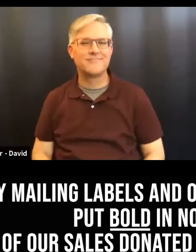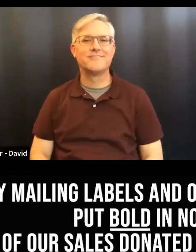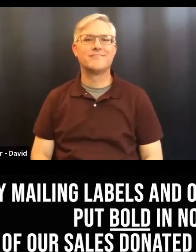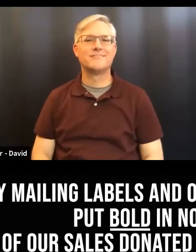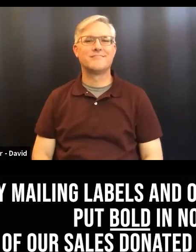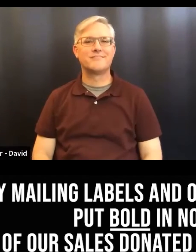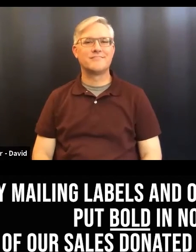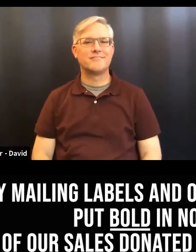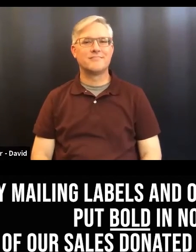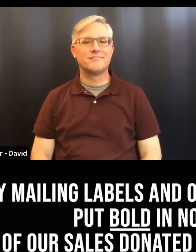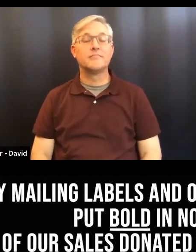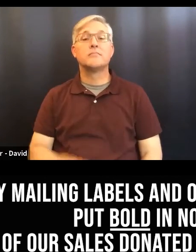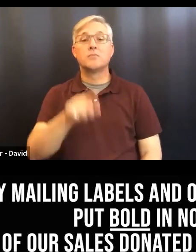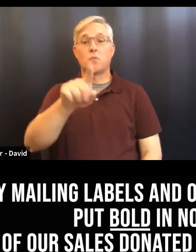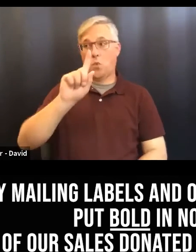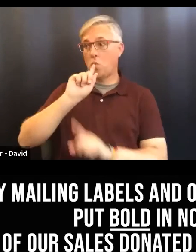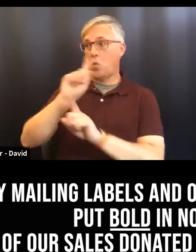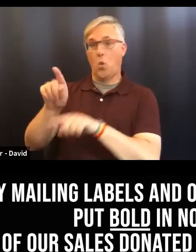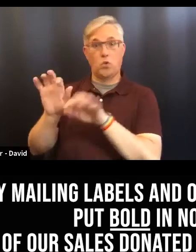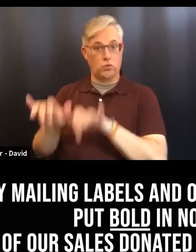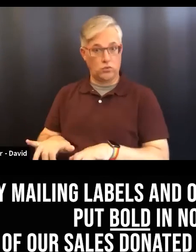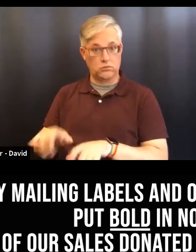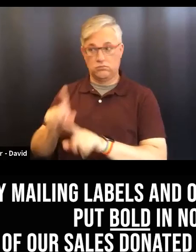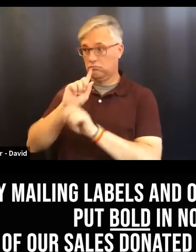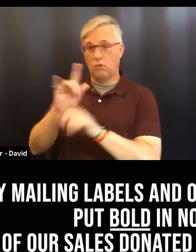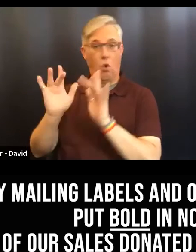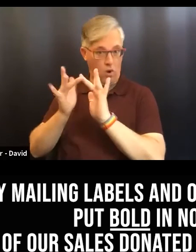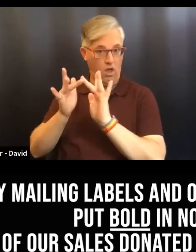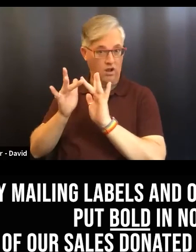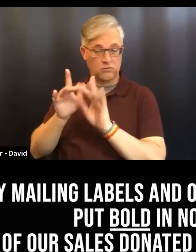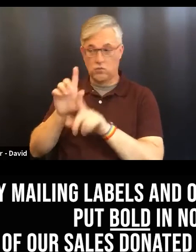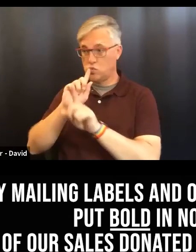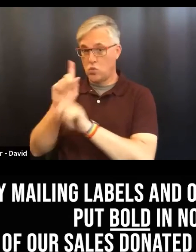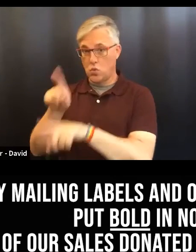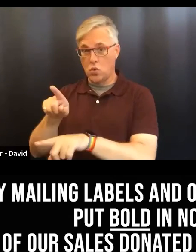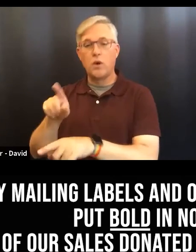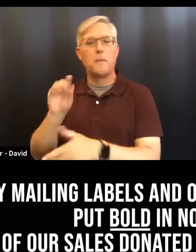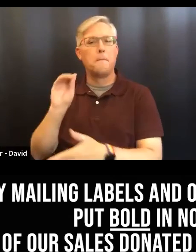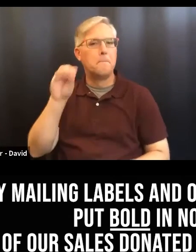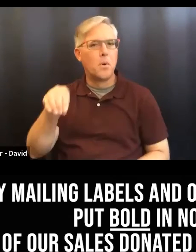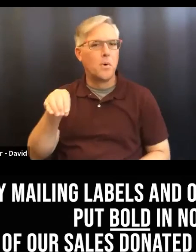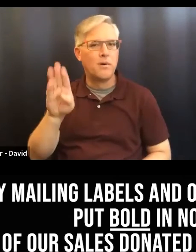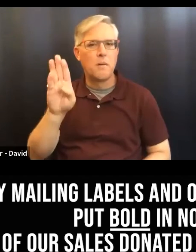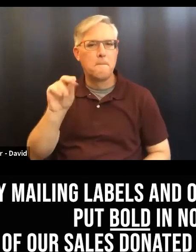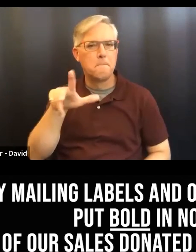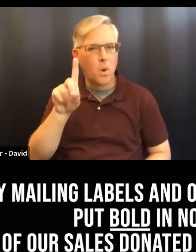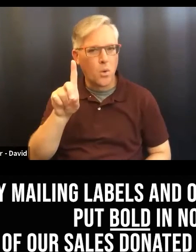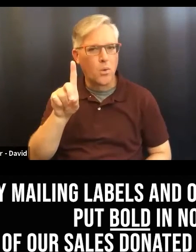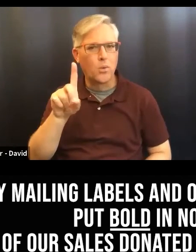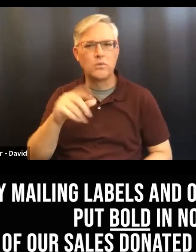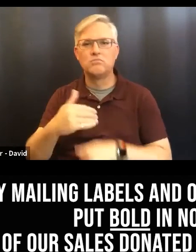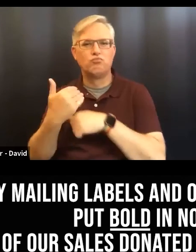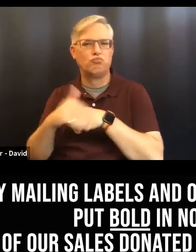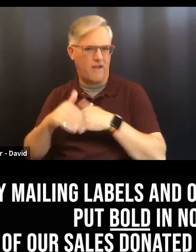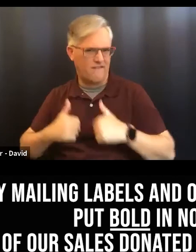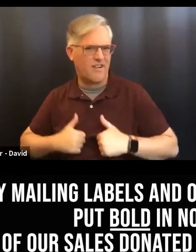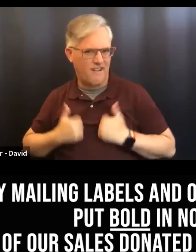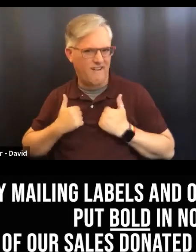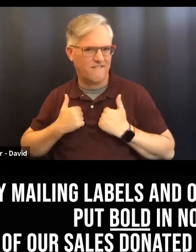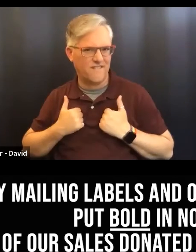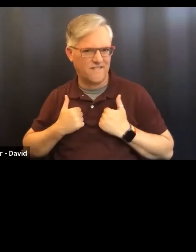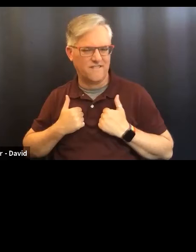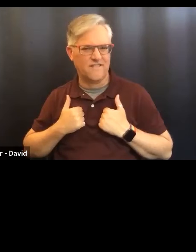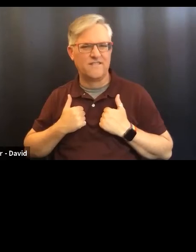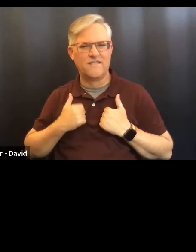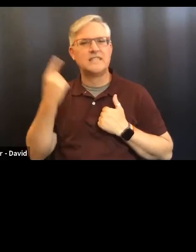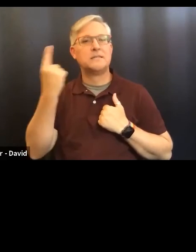So when you make your orders, just make sure to put Bread of Life or Bold in your order so he knows that it's connected